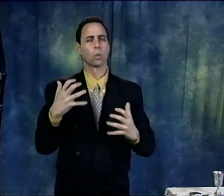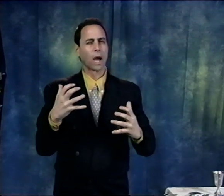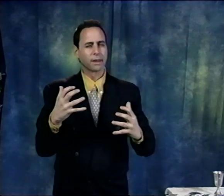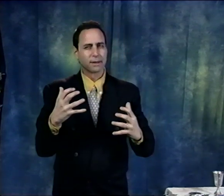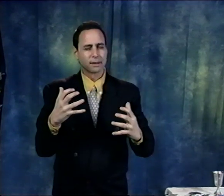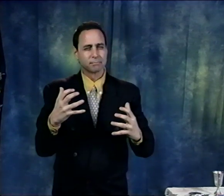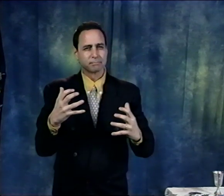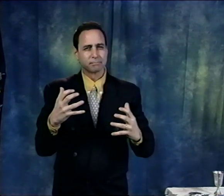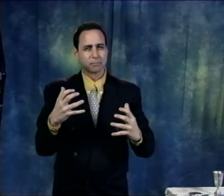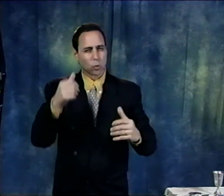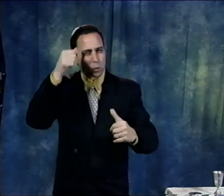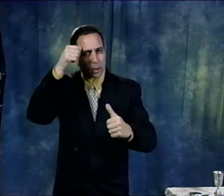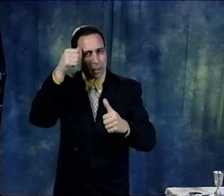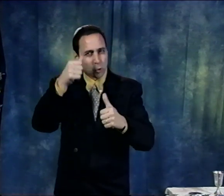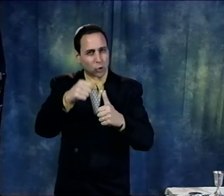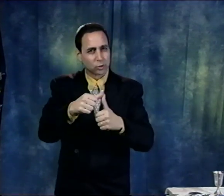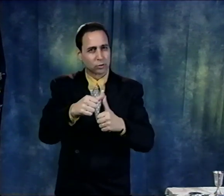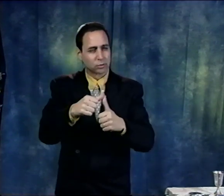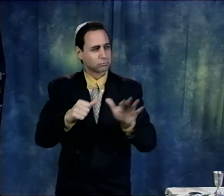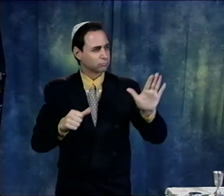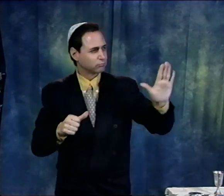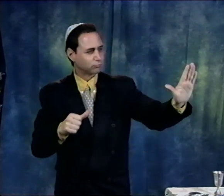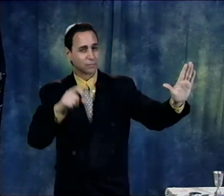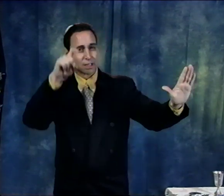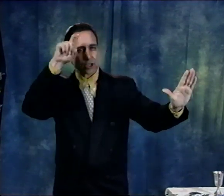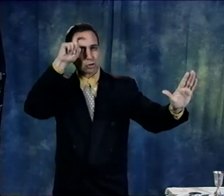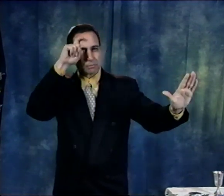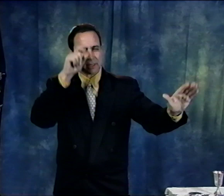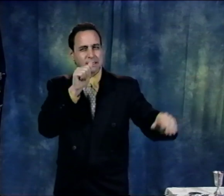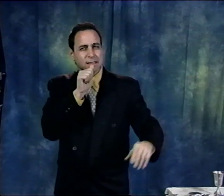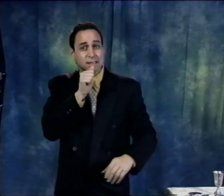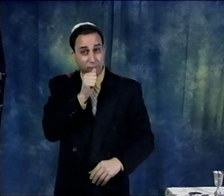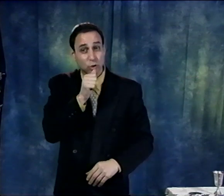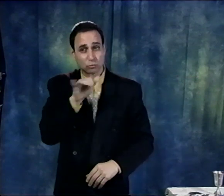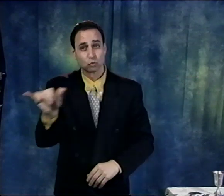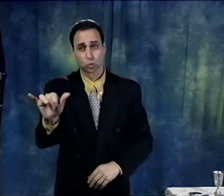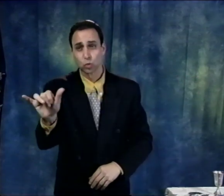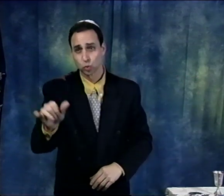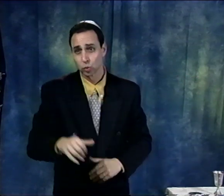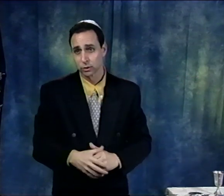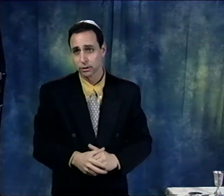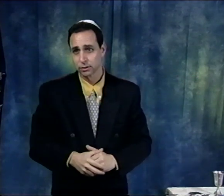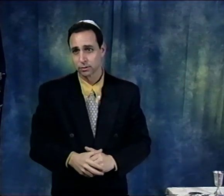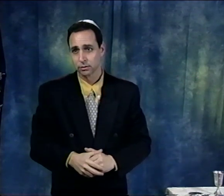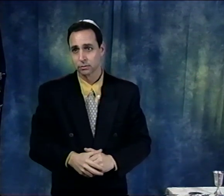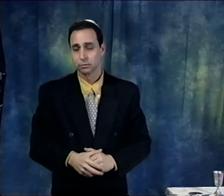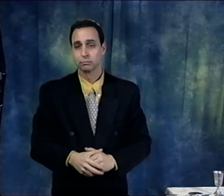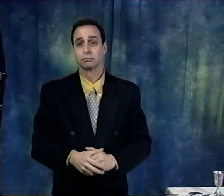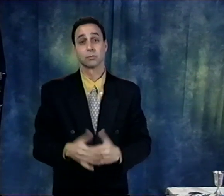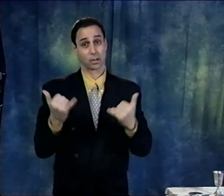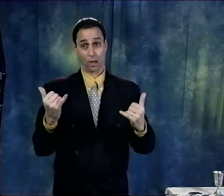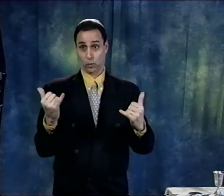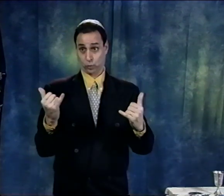plates. Now, we want to remember the Egyptians suffered too. And